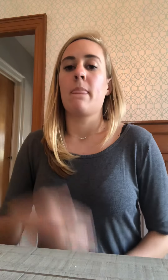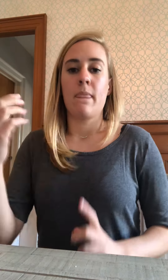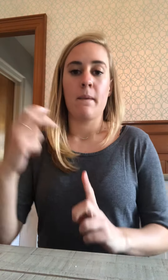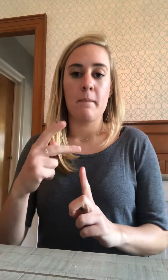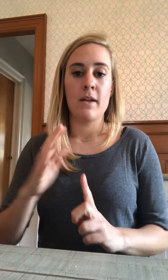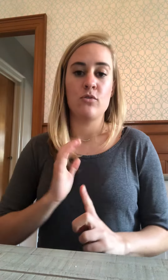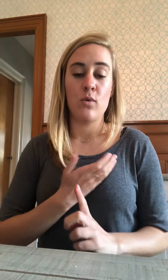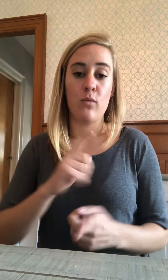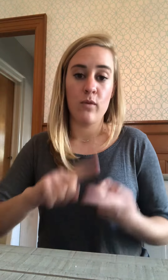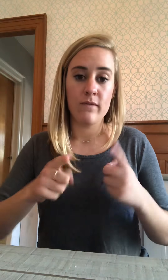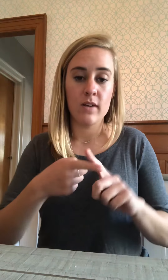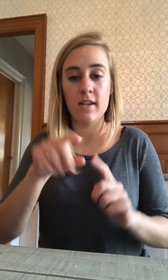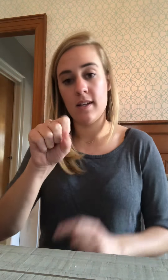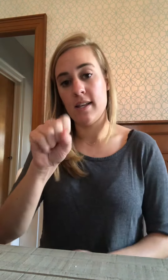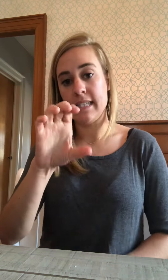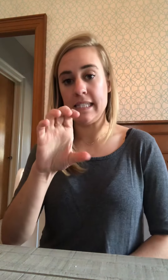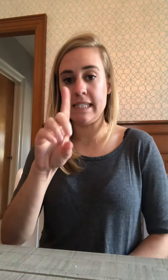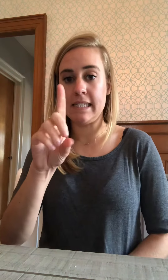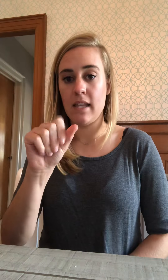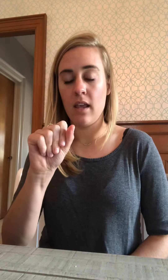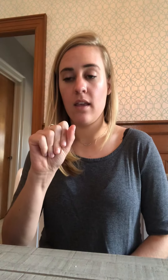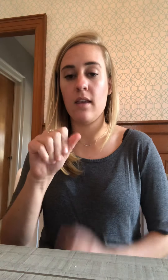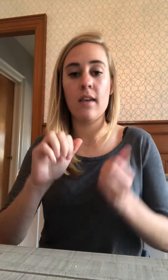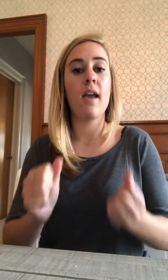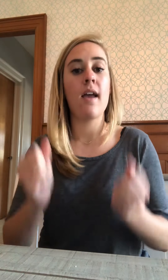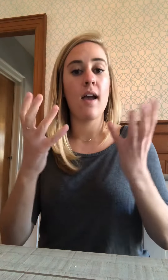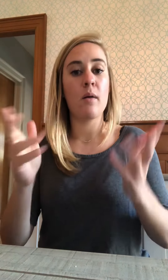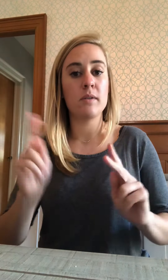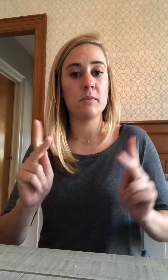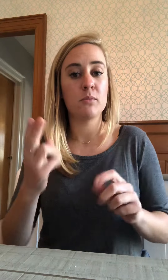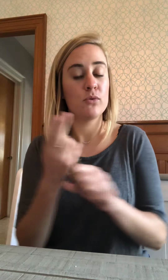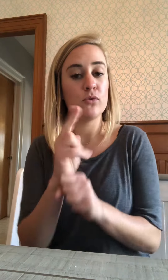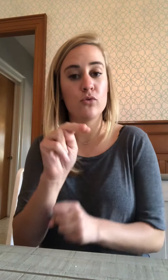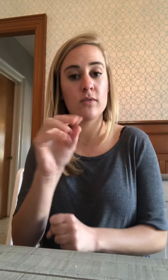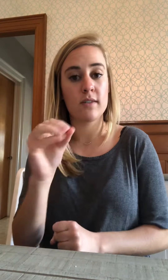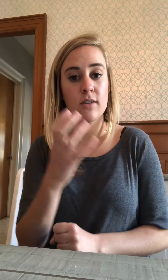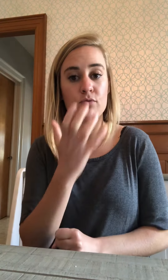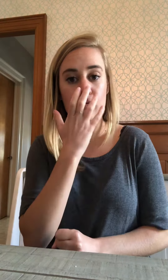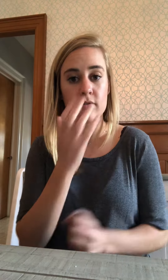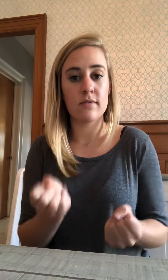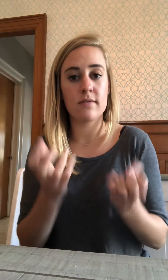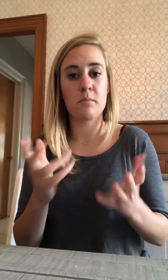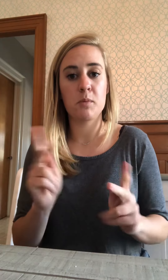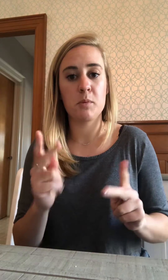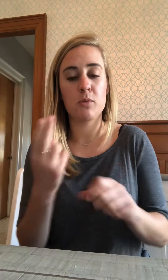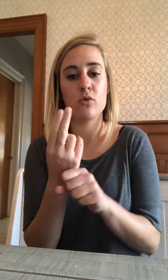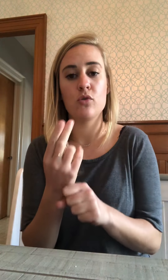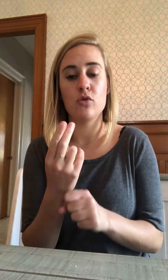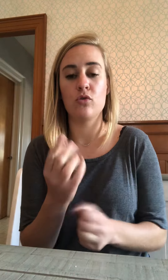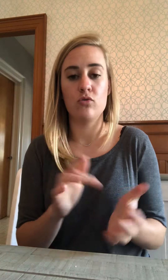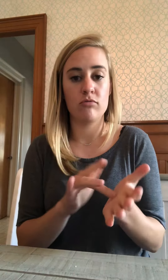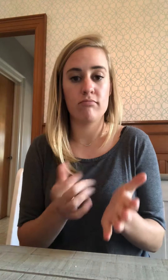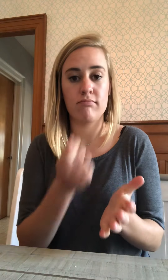the SCDA, how many people use nitrous, okay, how many people use oral sedation, how many people use general